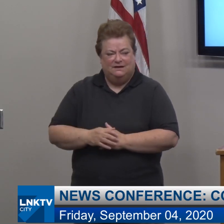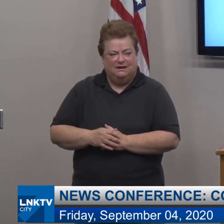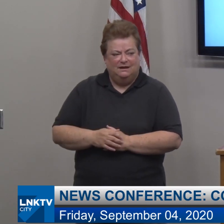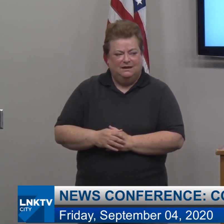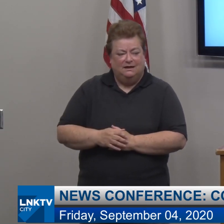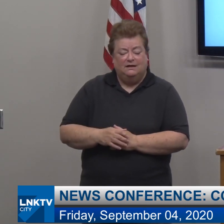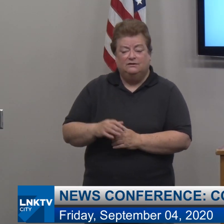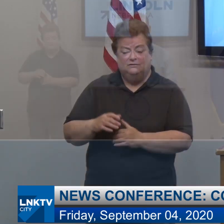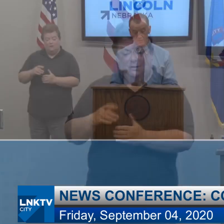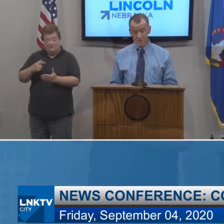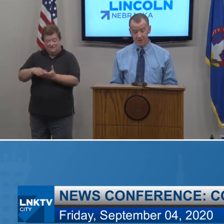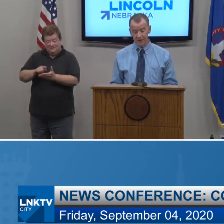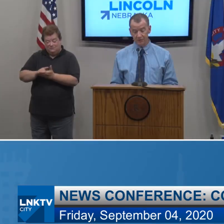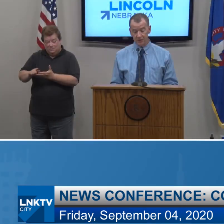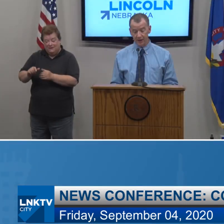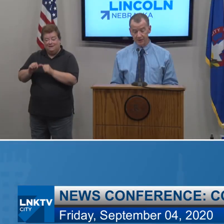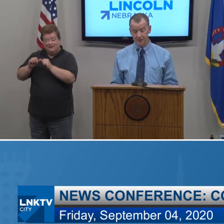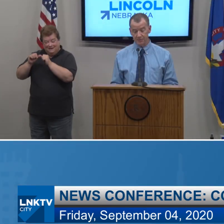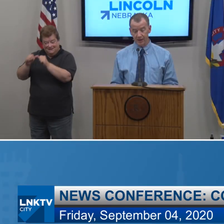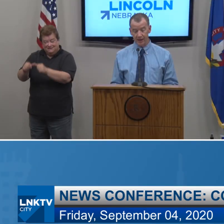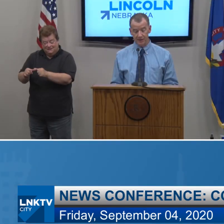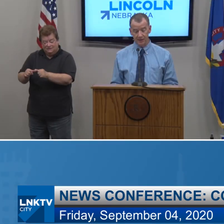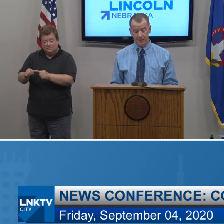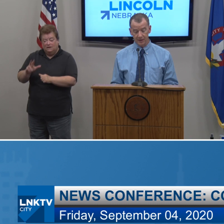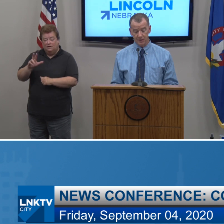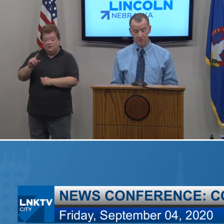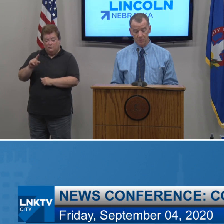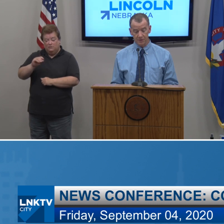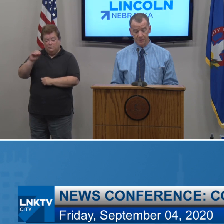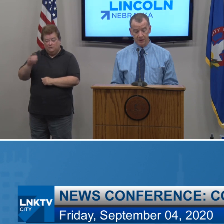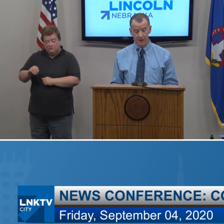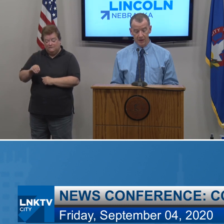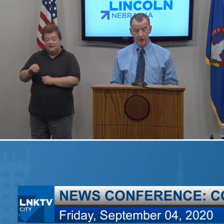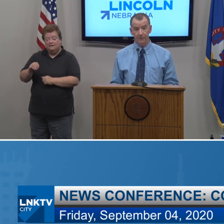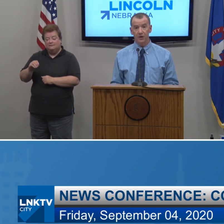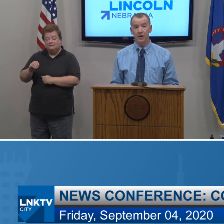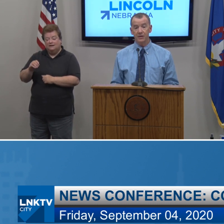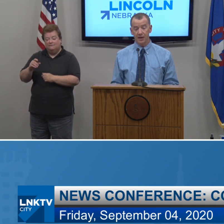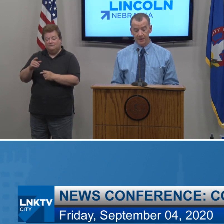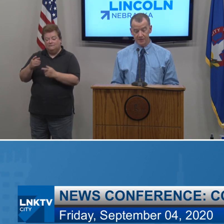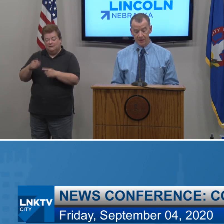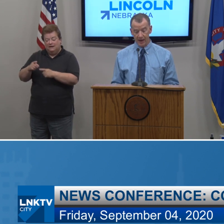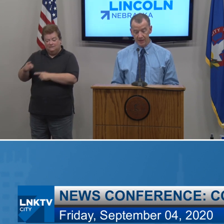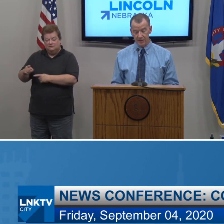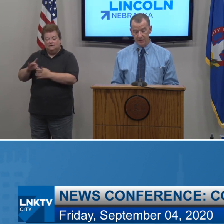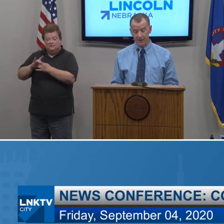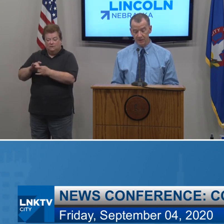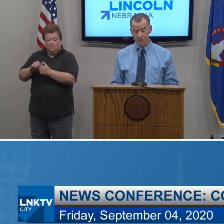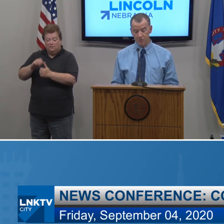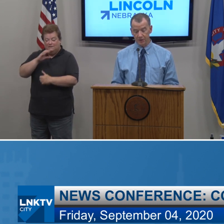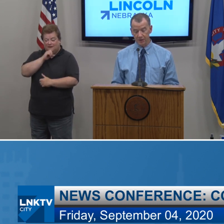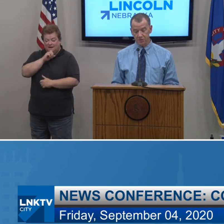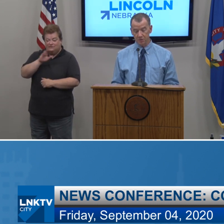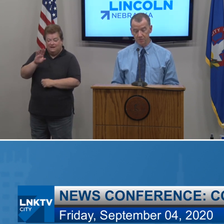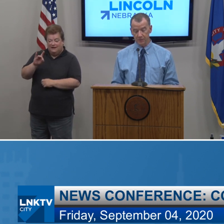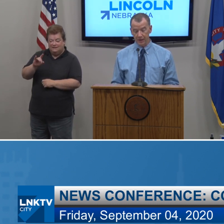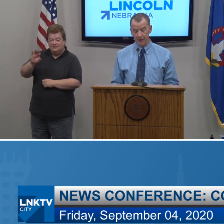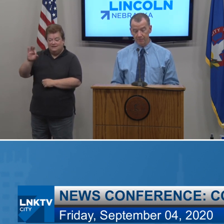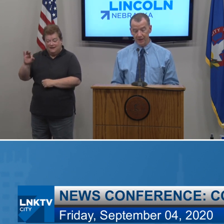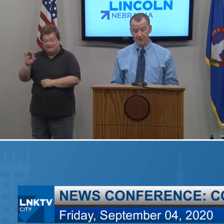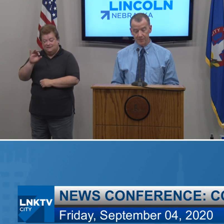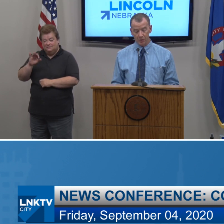trend continues with 30% of new cases among 18 and 19-year-olds. For context, 18 and 19-year-old age